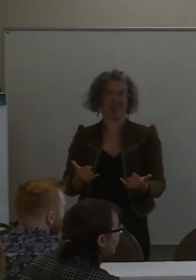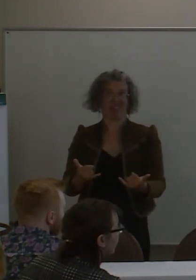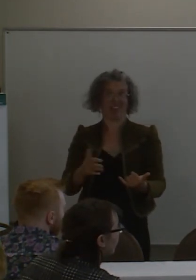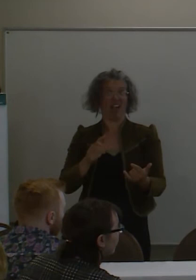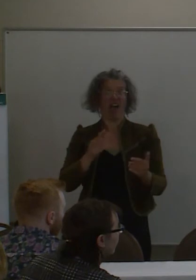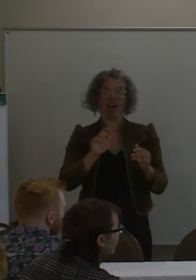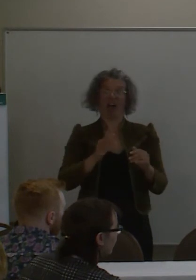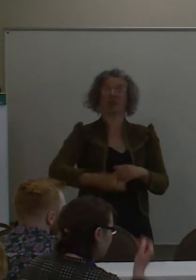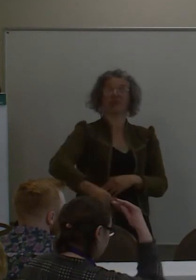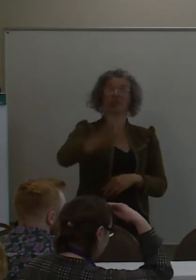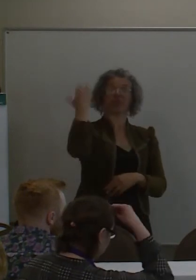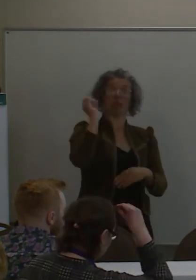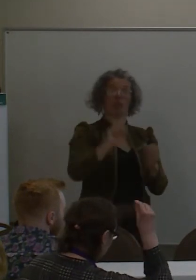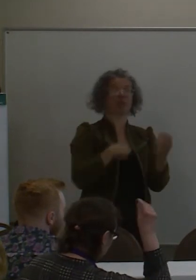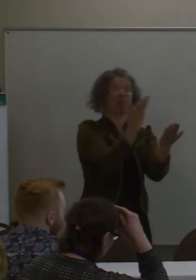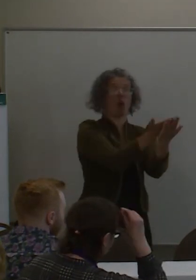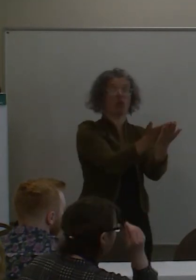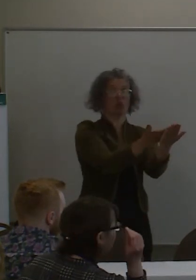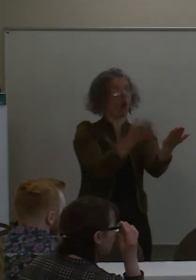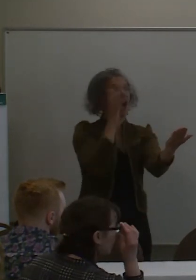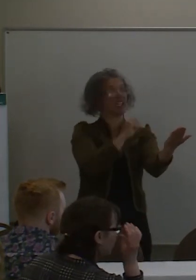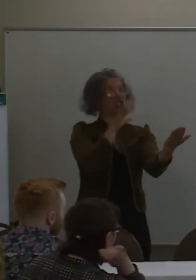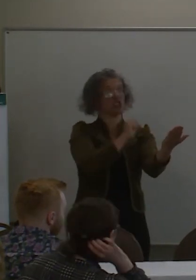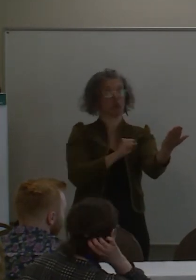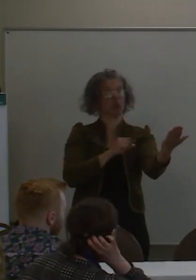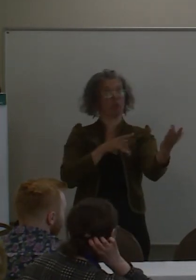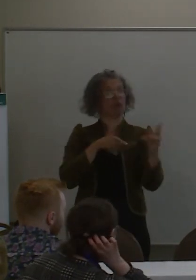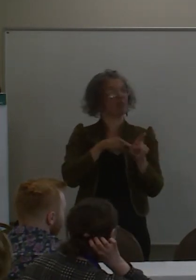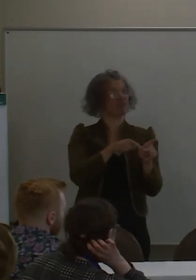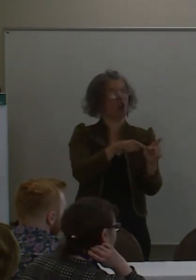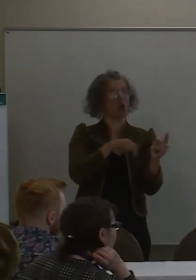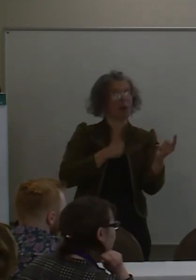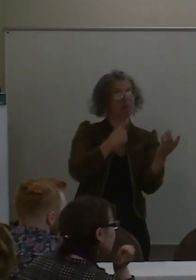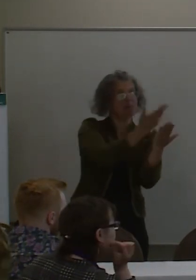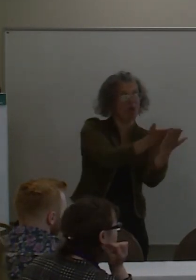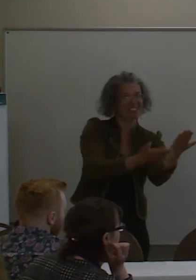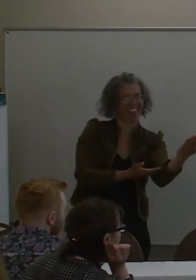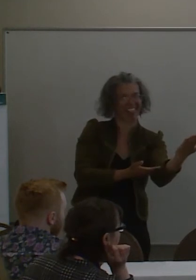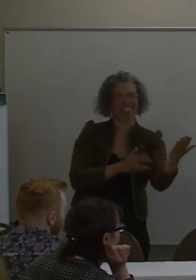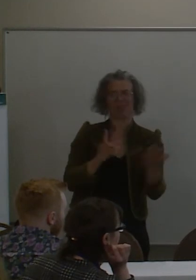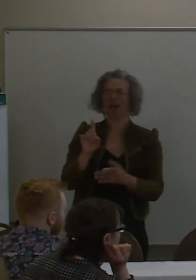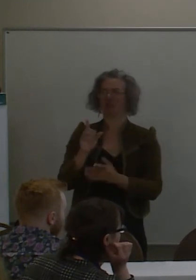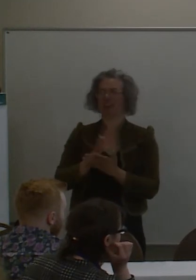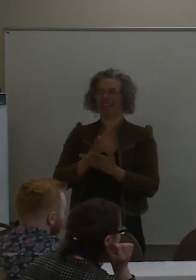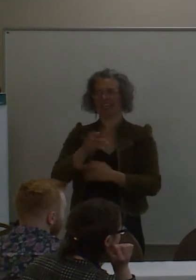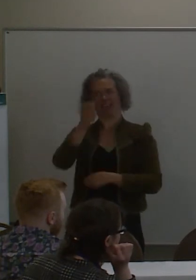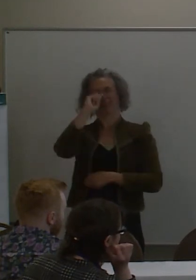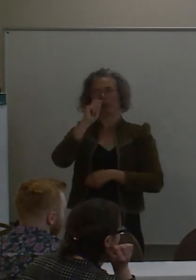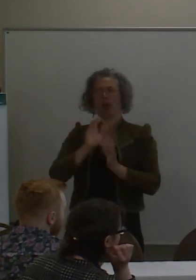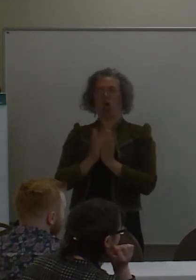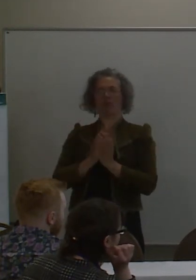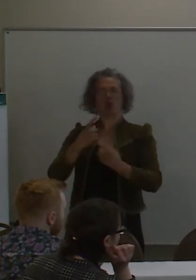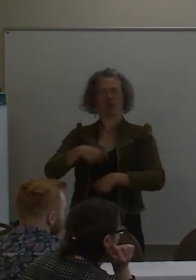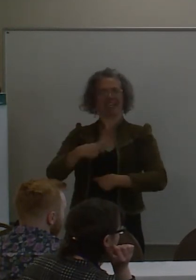proposal. I thought we'd actually have a bit of a plan. No. But as a librarian, one of the first things we think of when